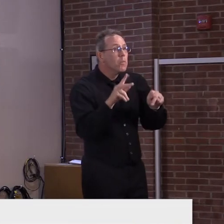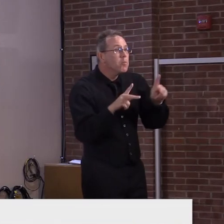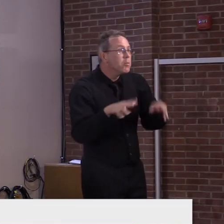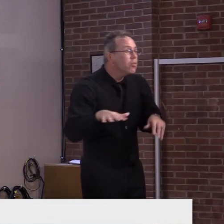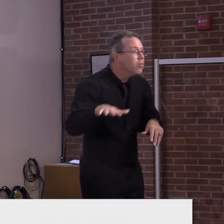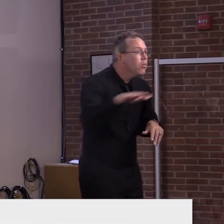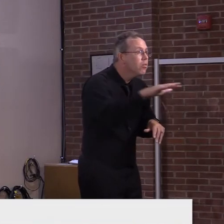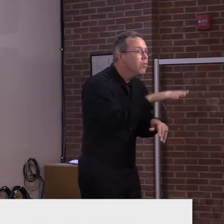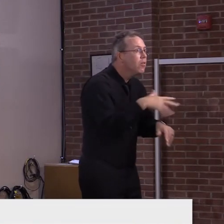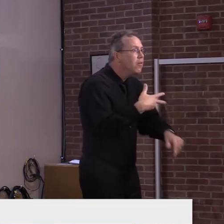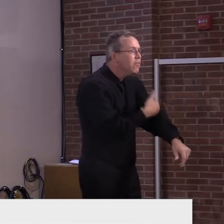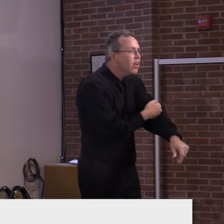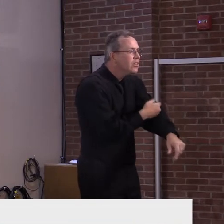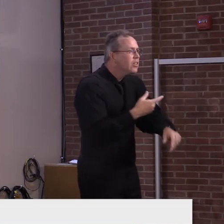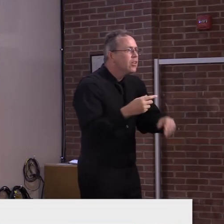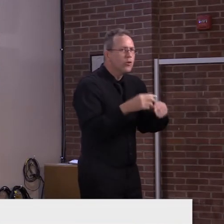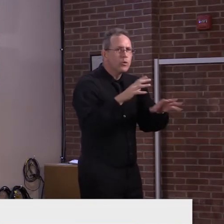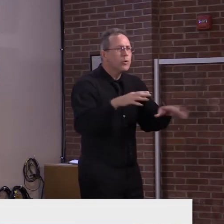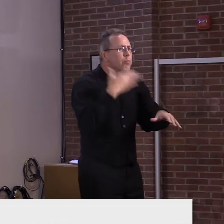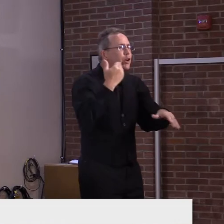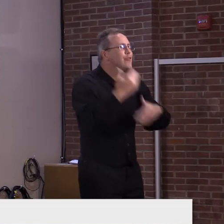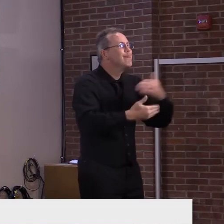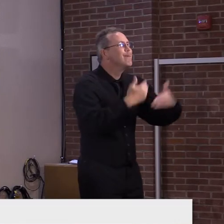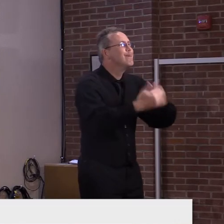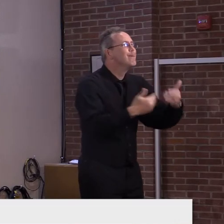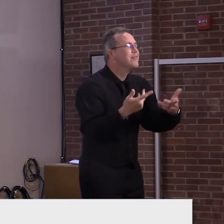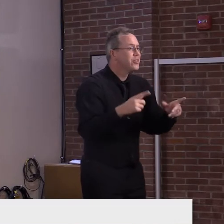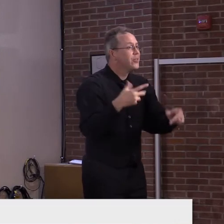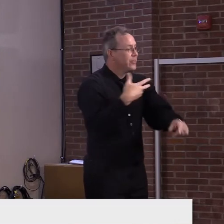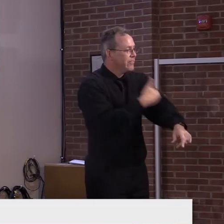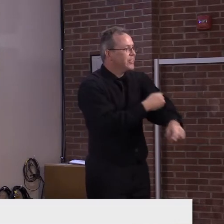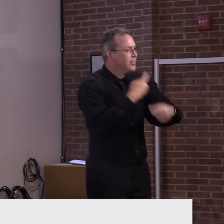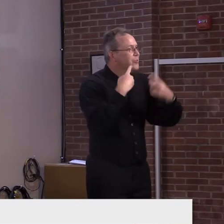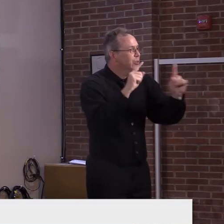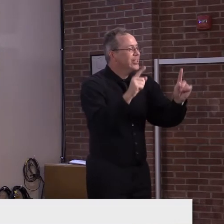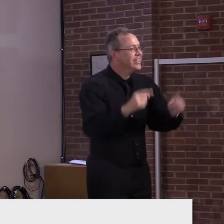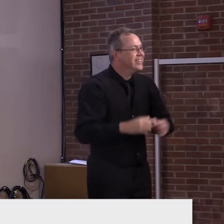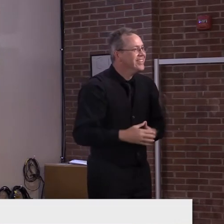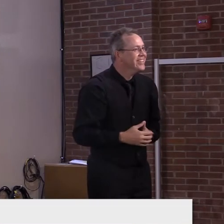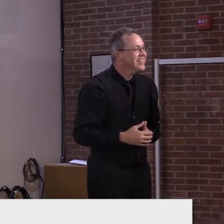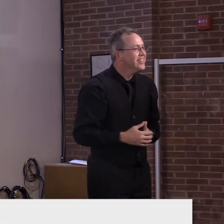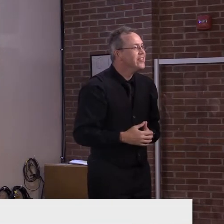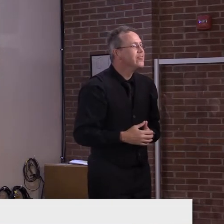Again, vaccines work. As you can see, we have tried to ensure that